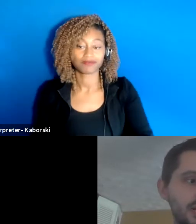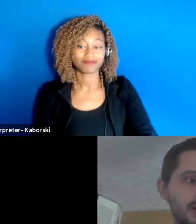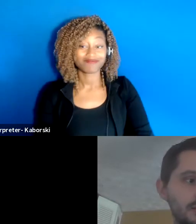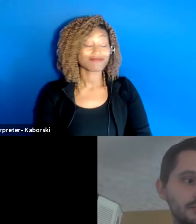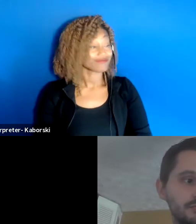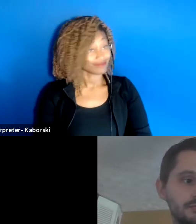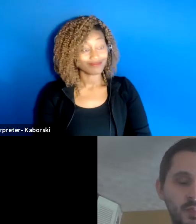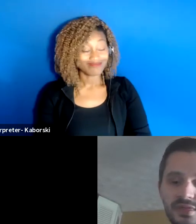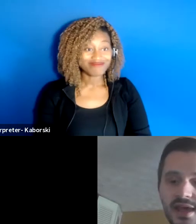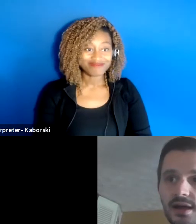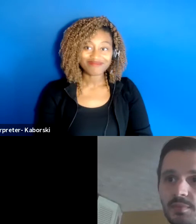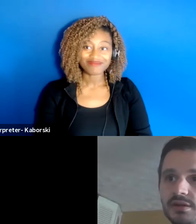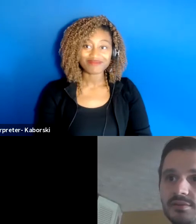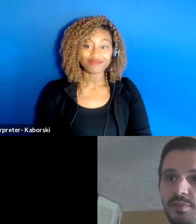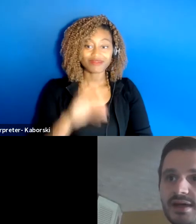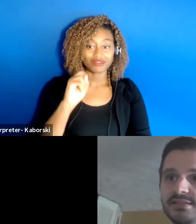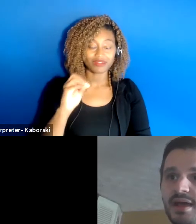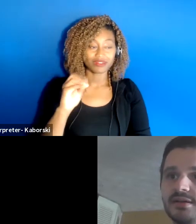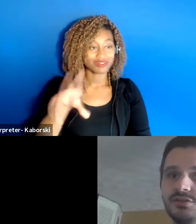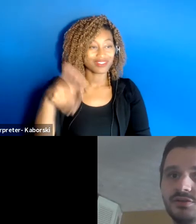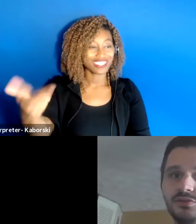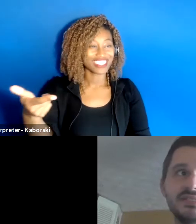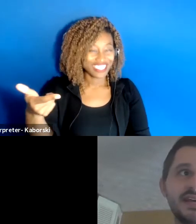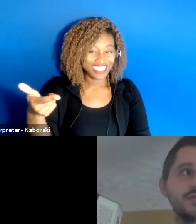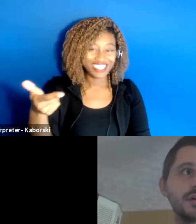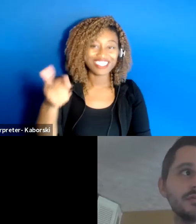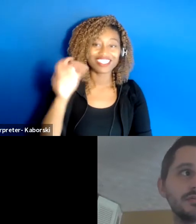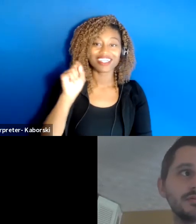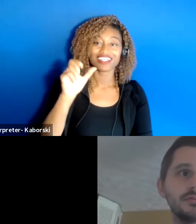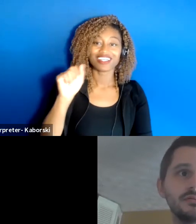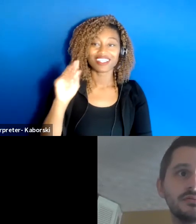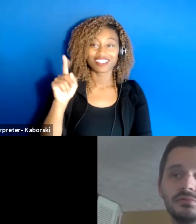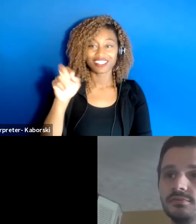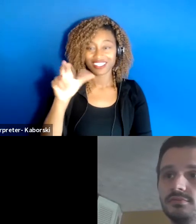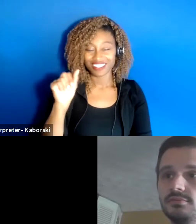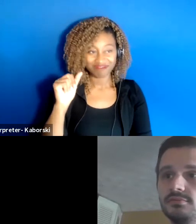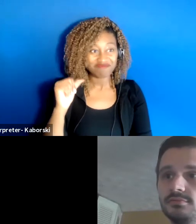So with that, I'm going to pass it back to Sandra.